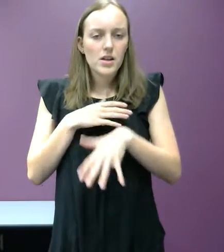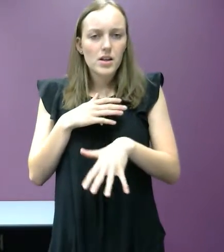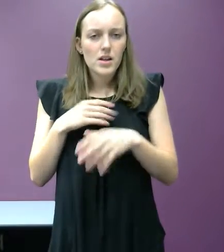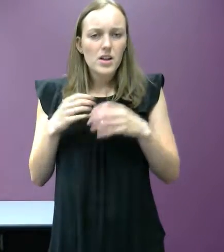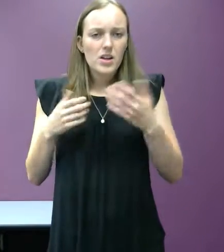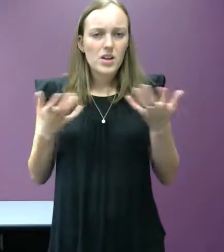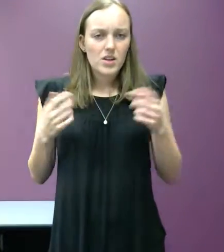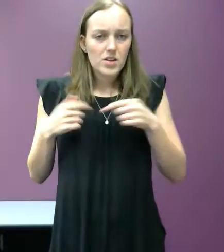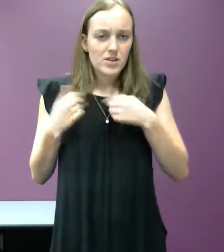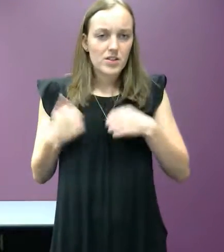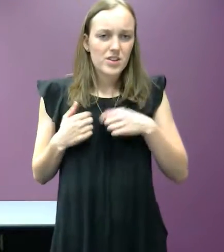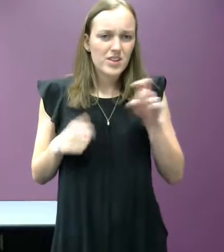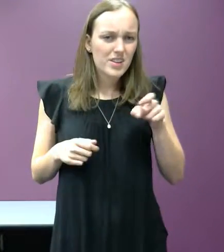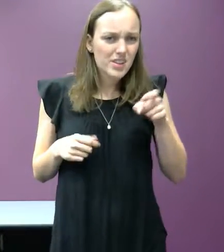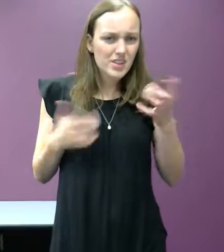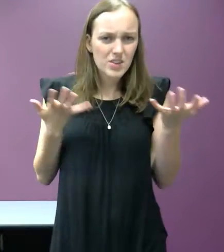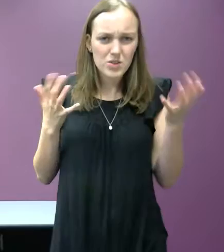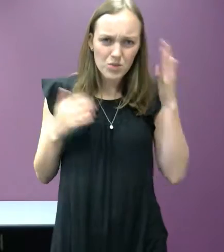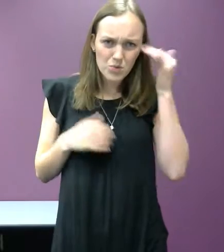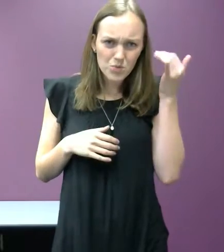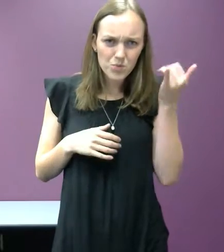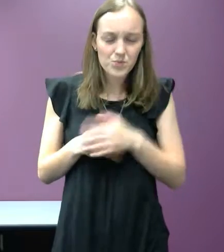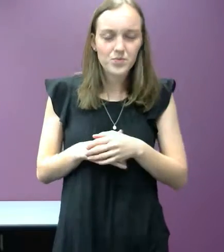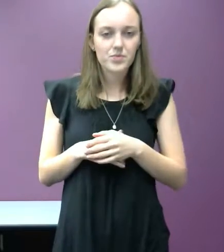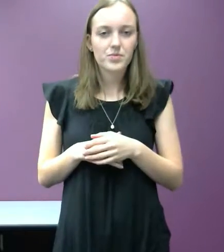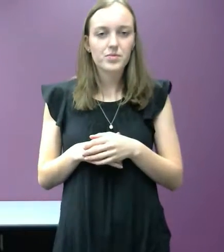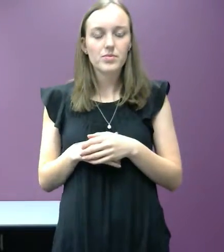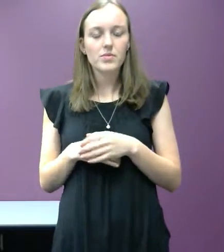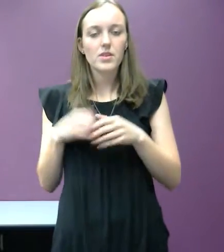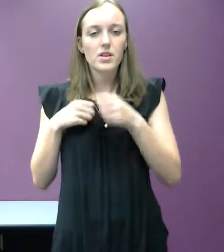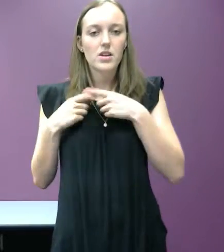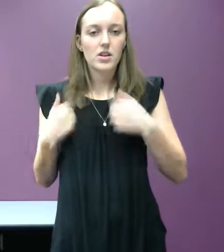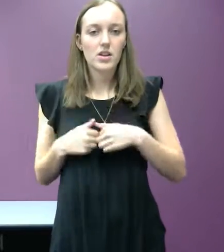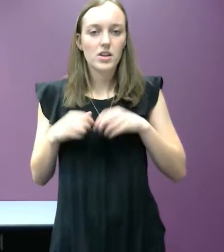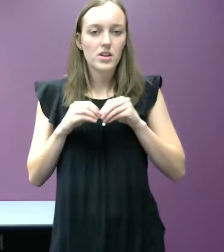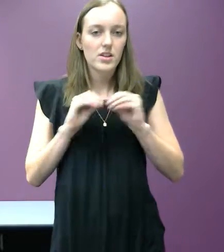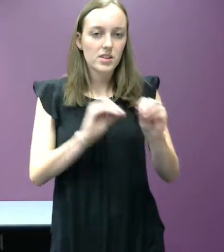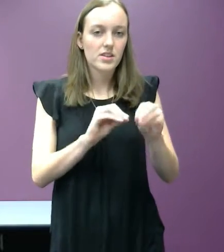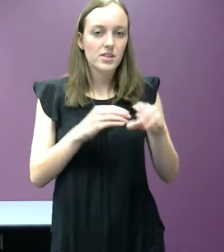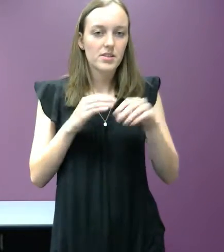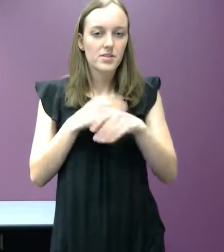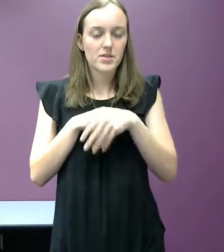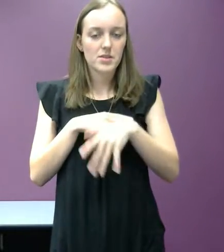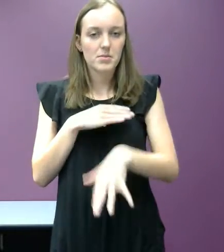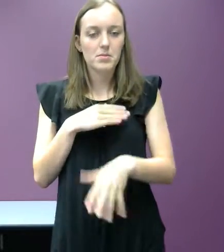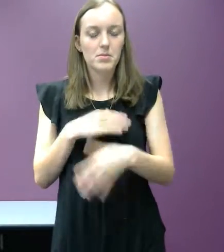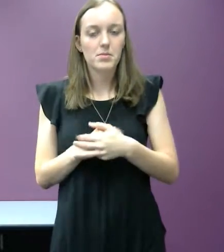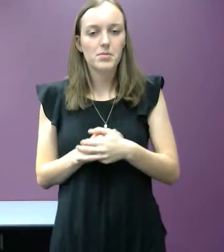it isn't mixed with the blood that has carbon dioxide in it. So they keep the blood